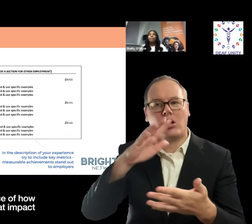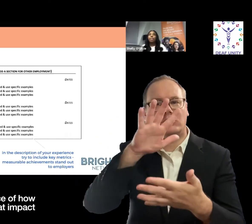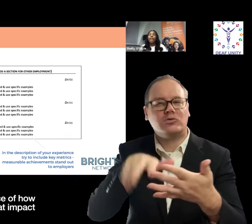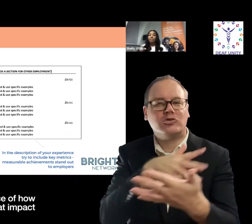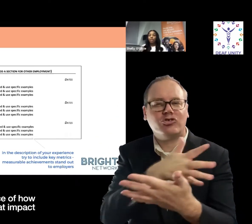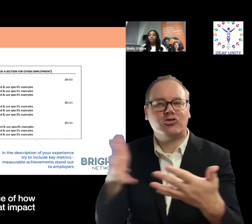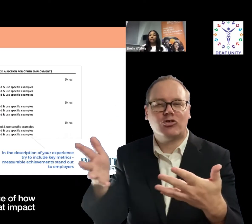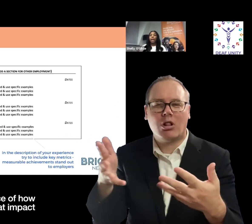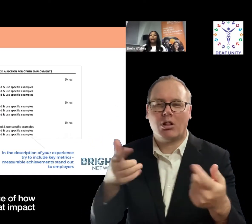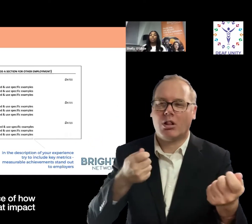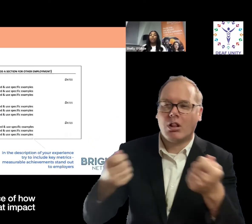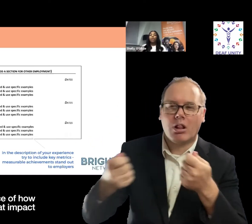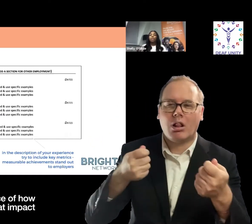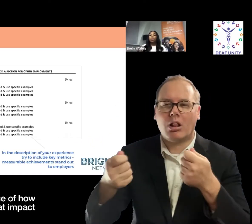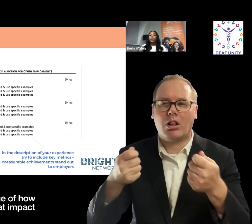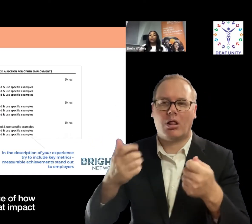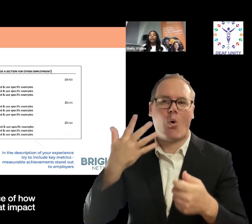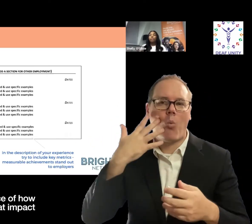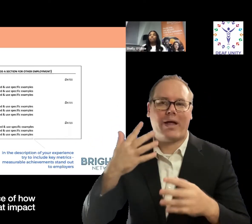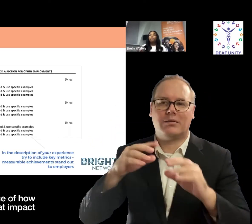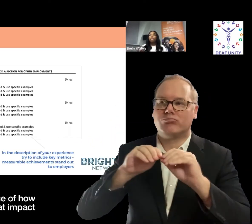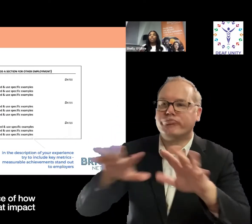a evidence of how